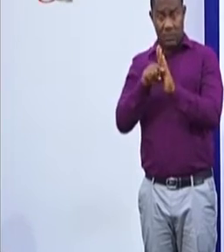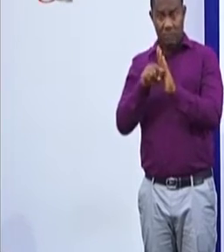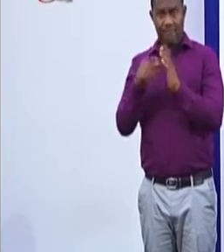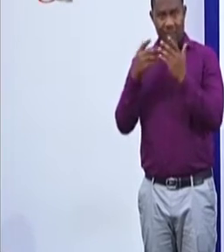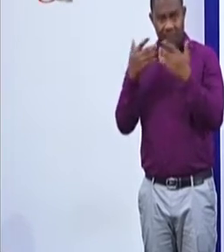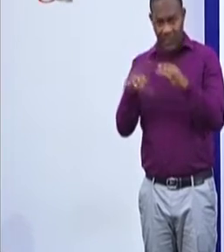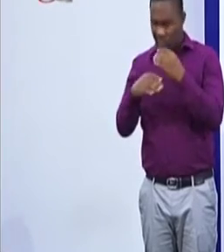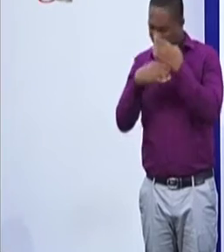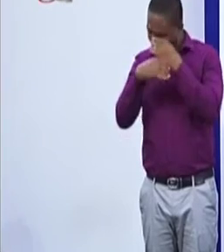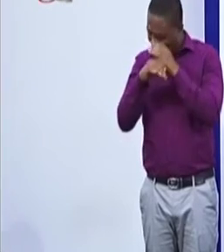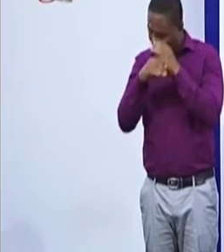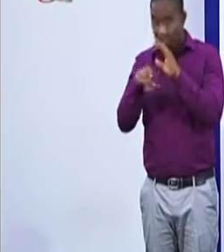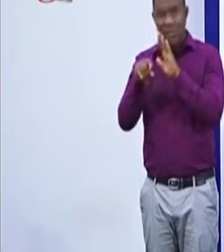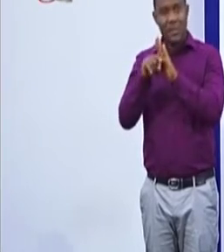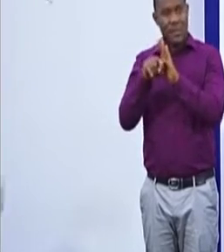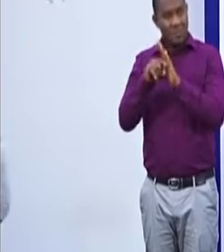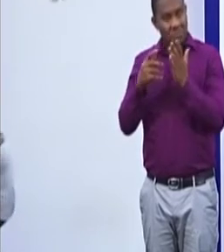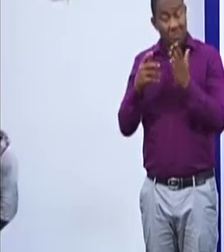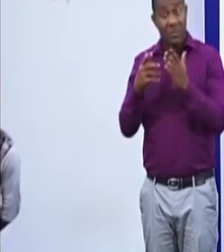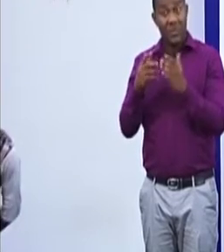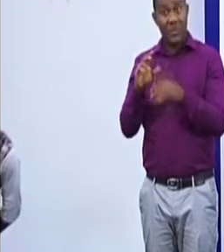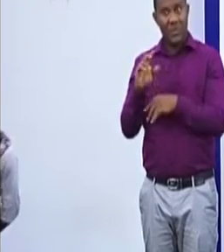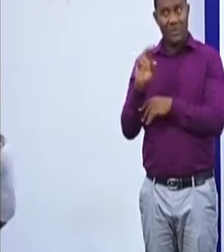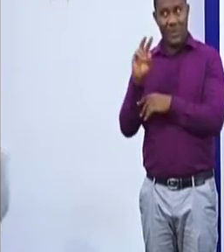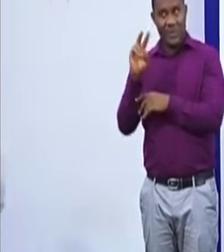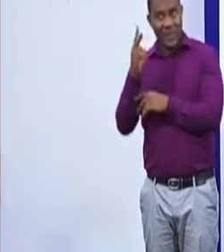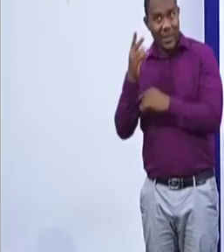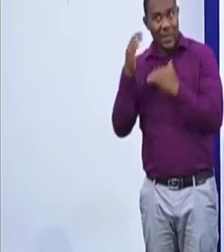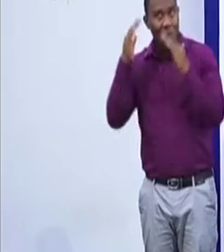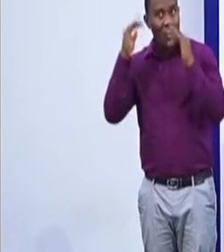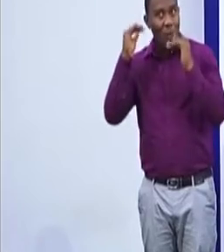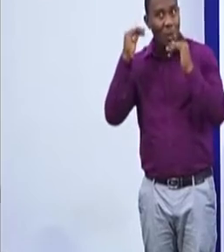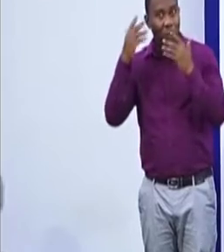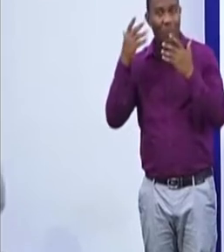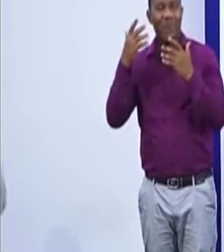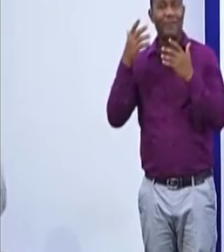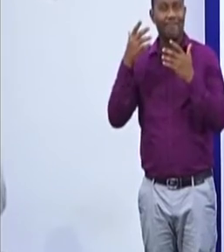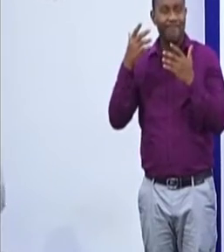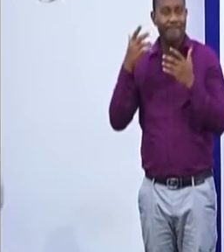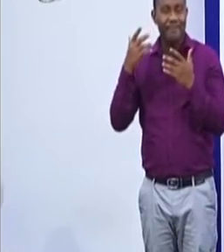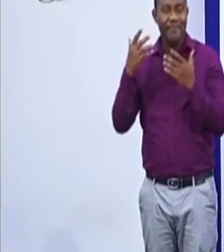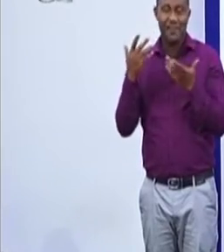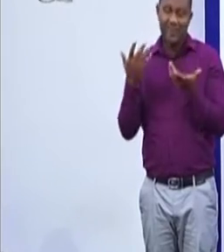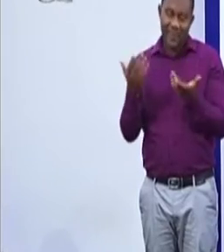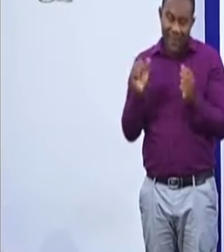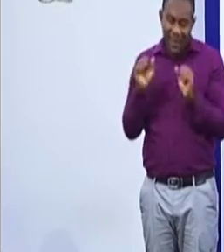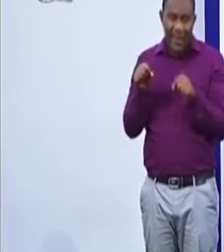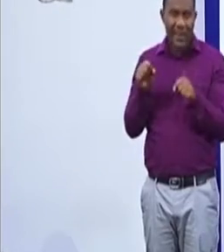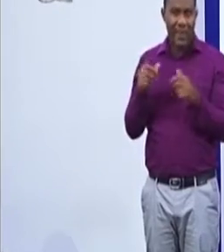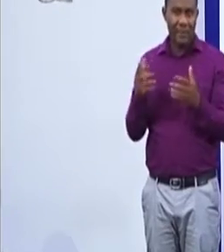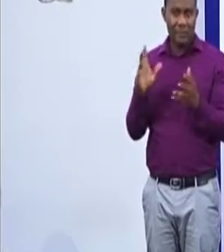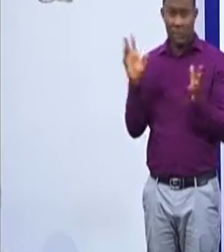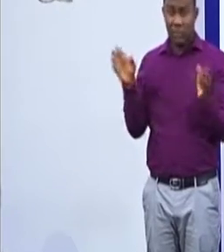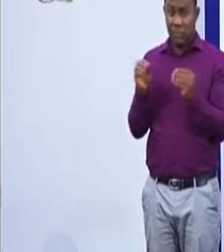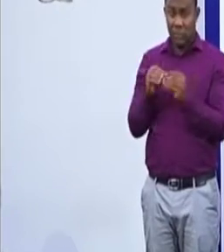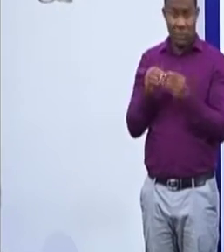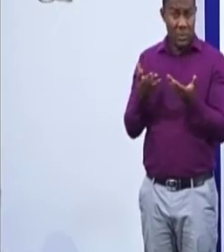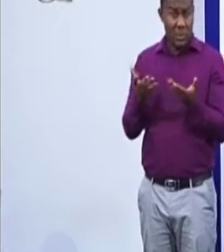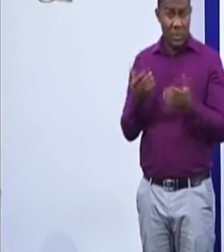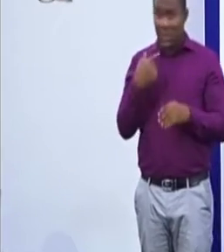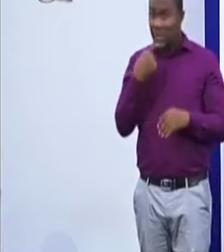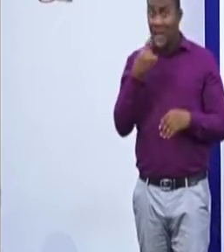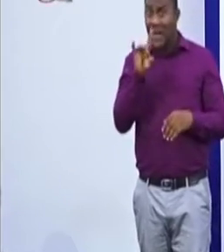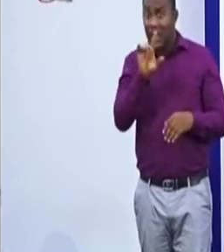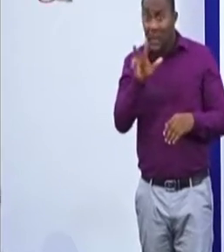their second test. Fingers crossed, they will also test negative. And that is what would hopefully eventually bring our numbers to 83. We haven't said 83 people